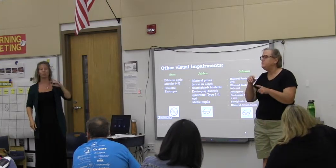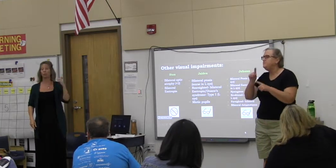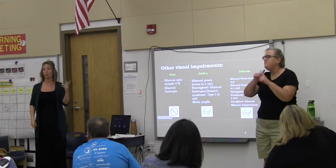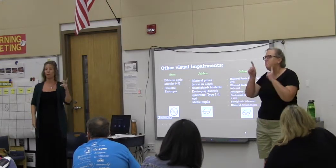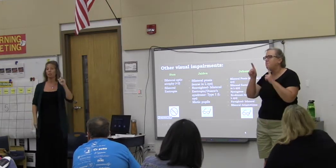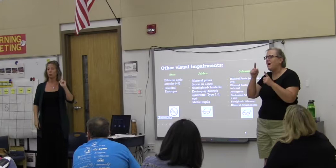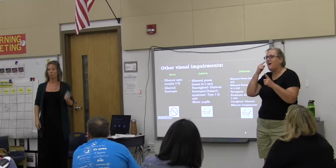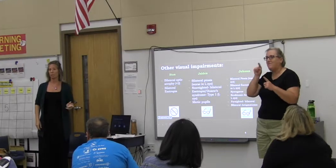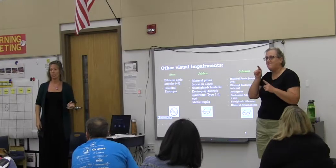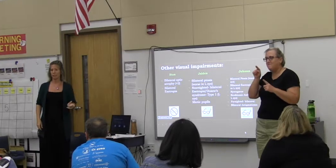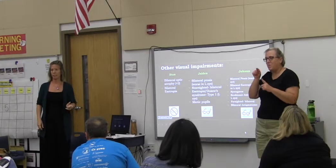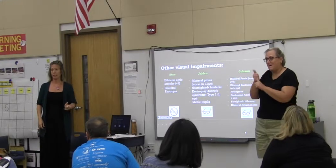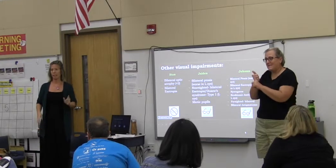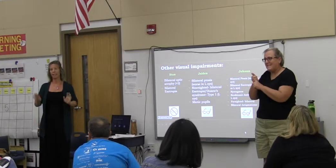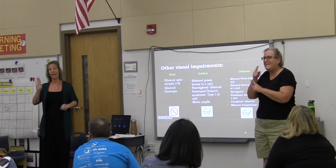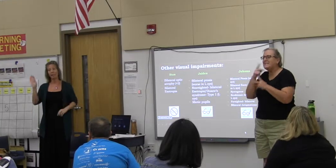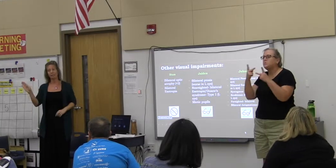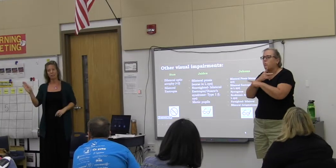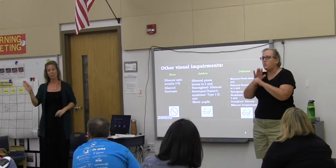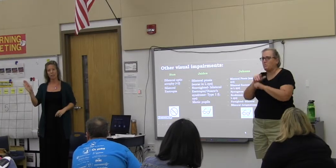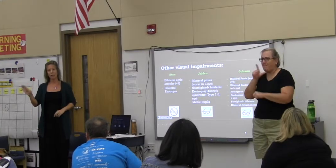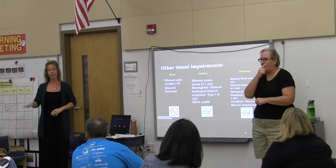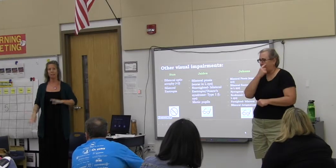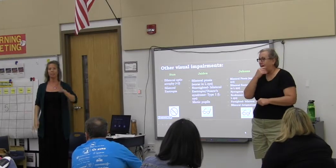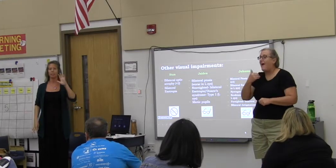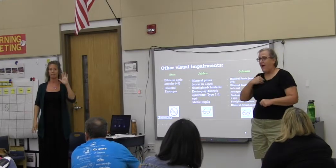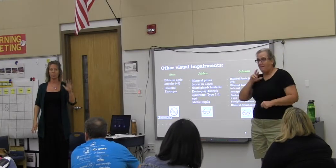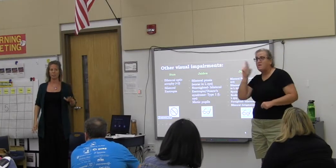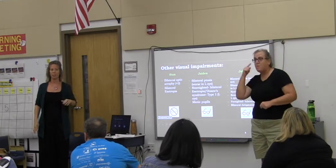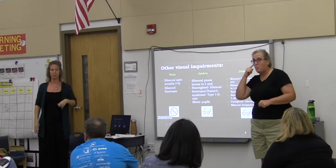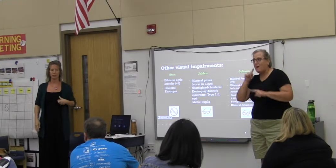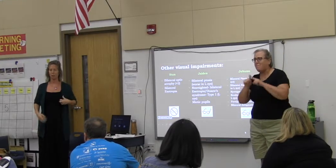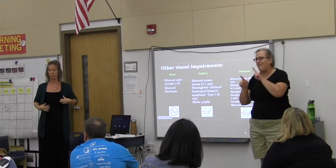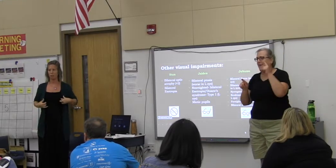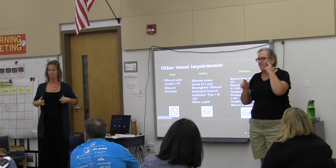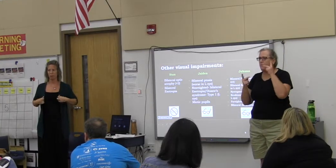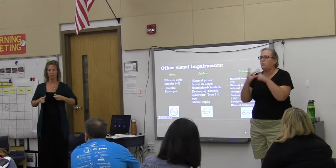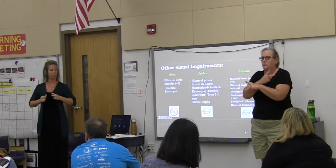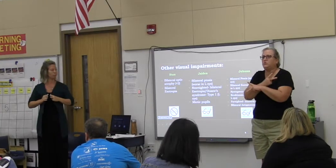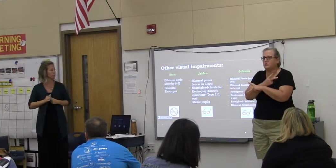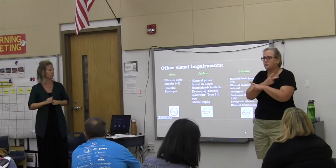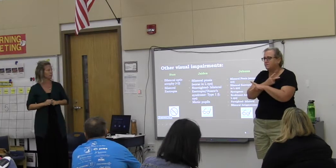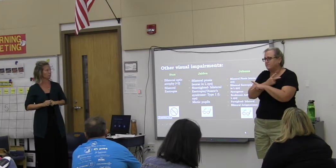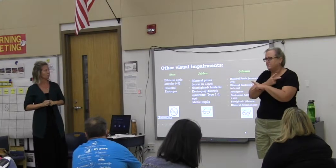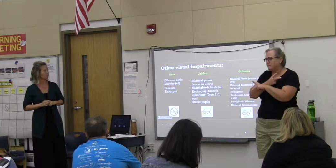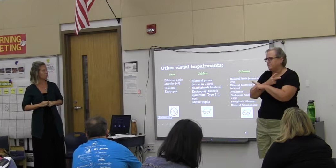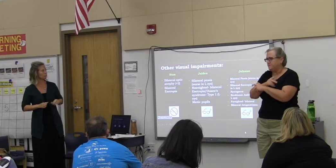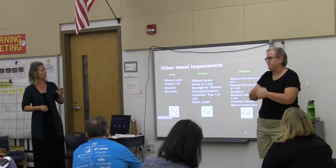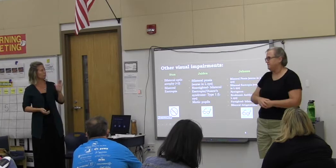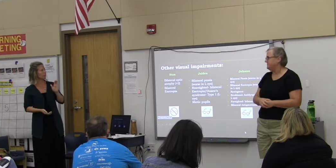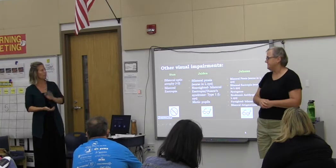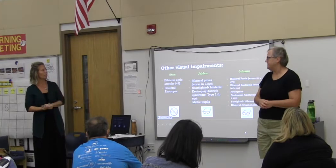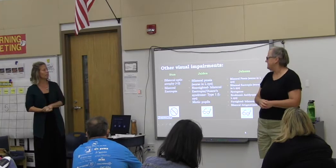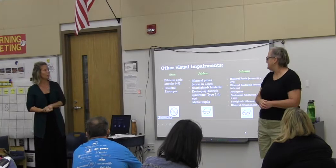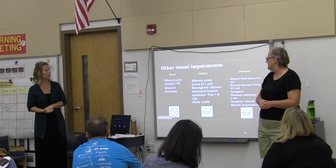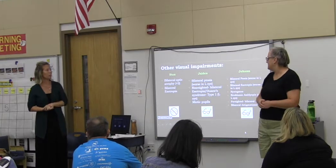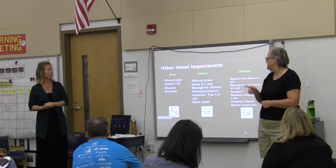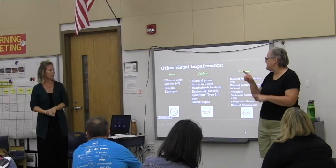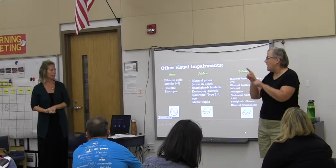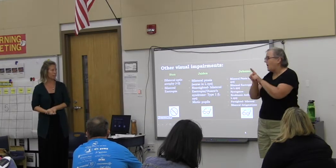But yeah, so for him it's worse in his left eye. He has it in his right eye, but his left side is a lot more impacted.